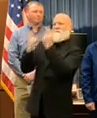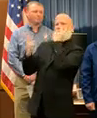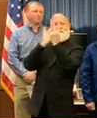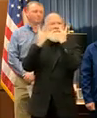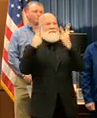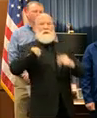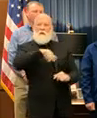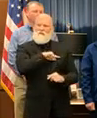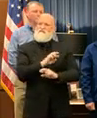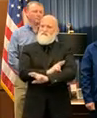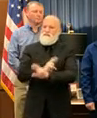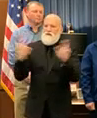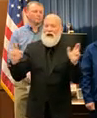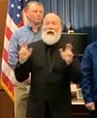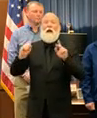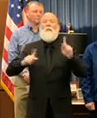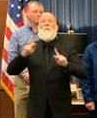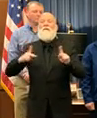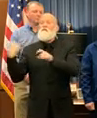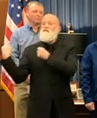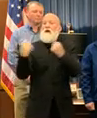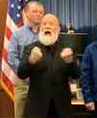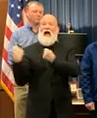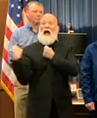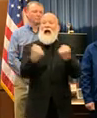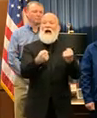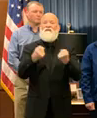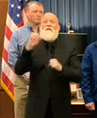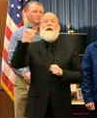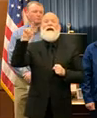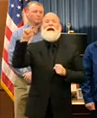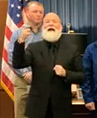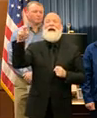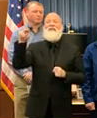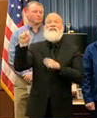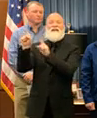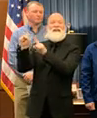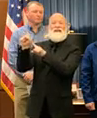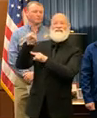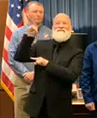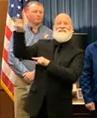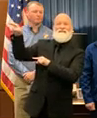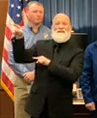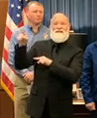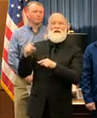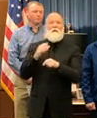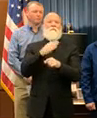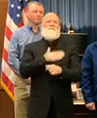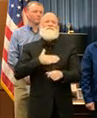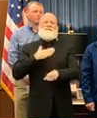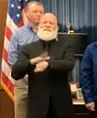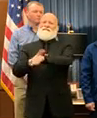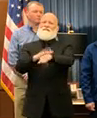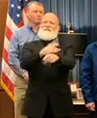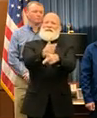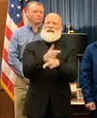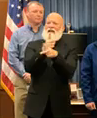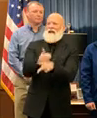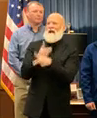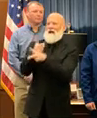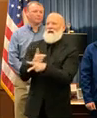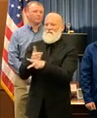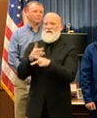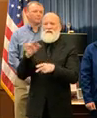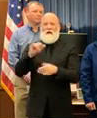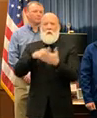Try to get back home quick as you can Saturday, and just be very careful. As Director Stallings said, anything north